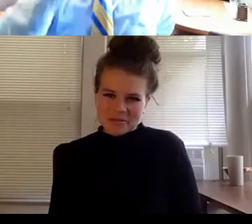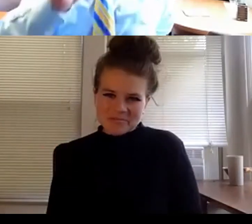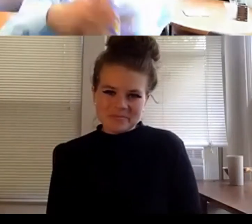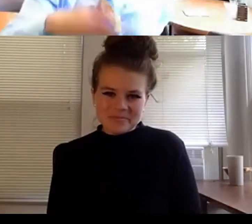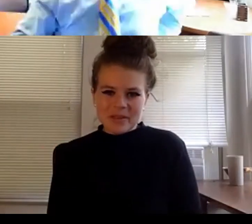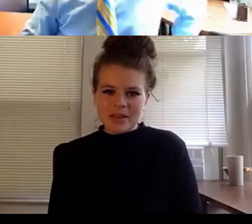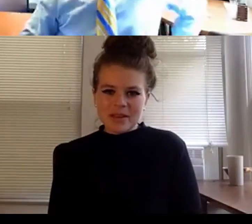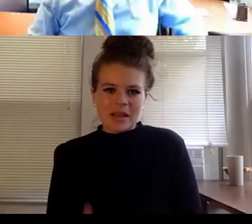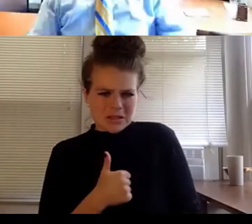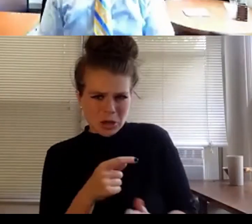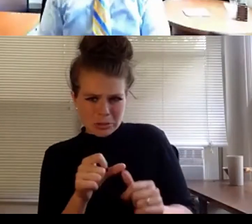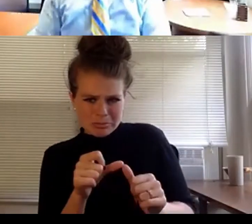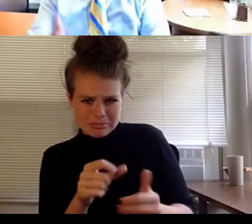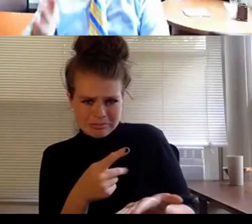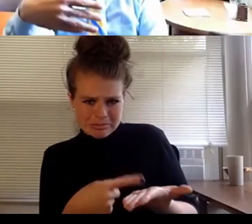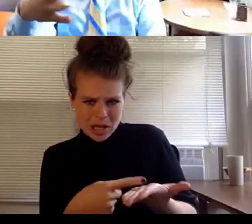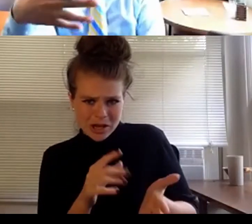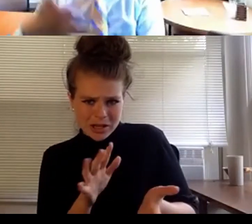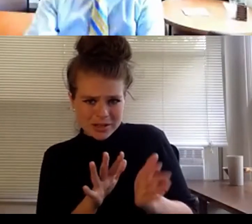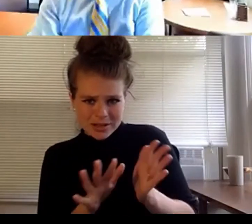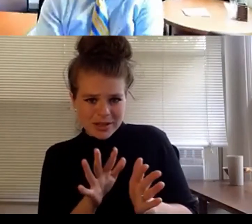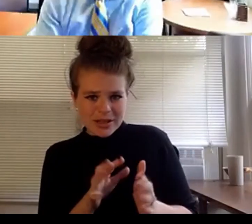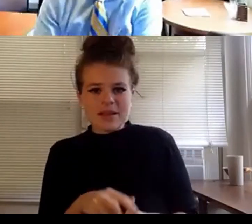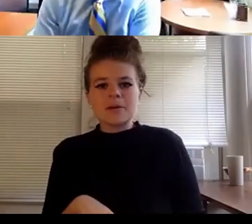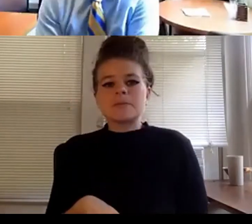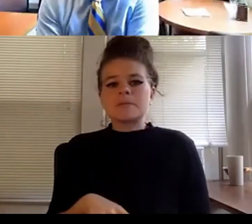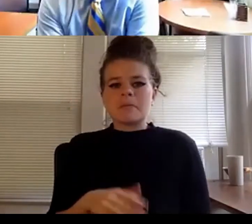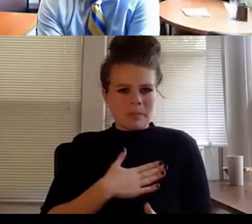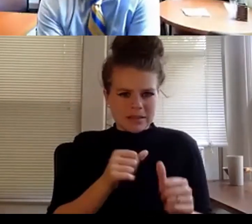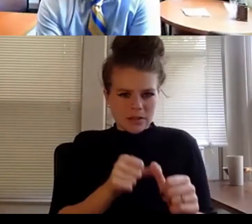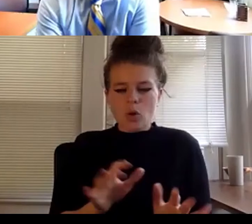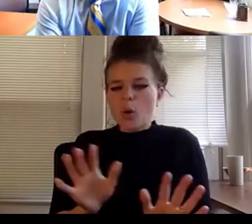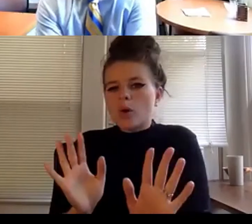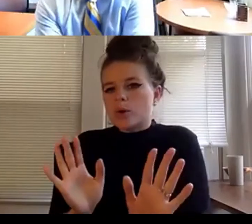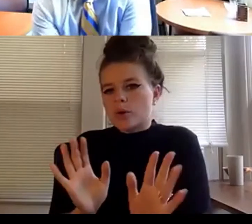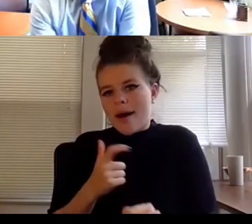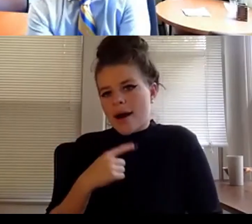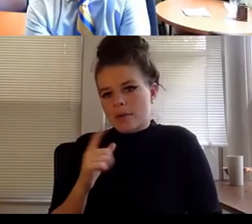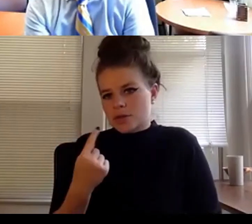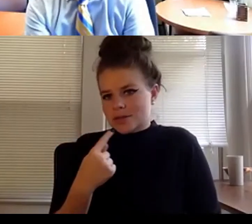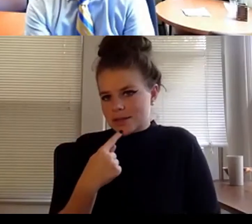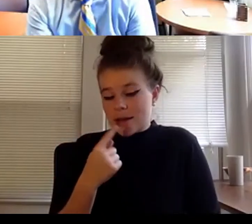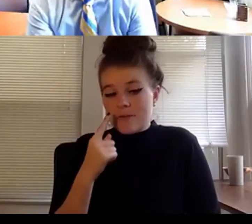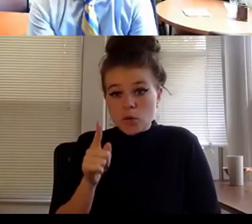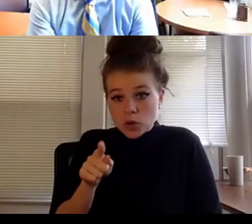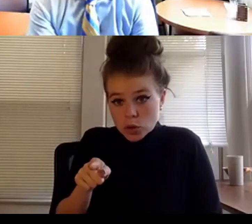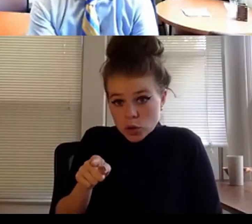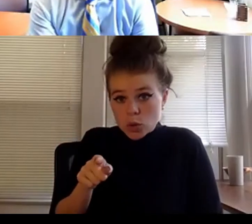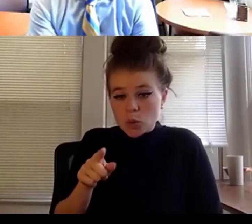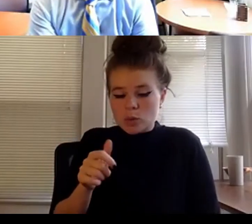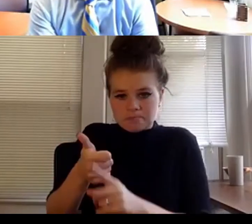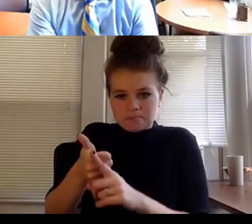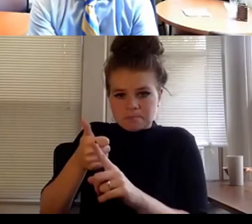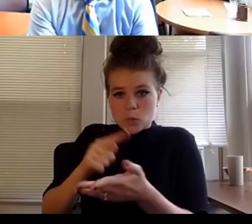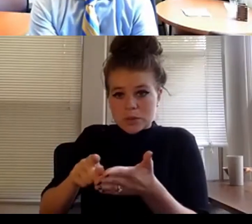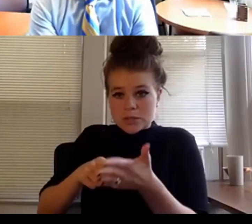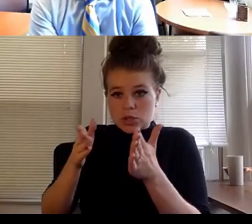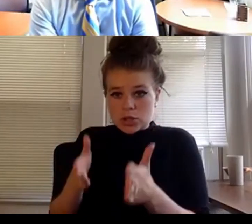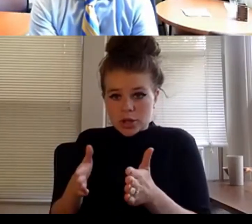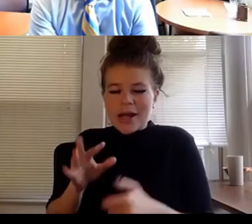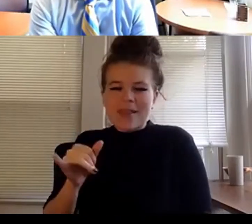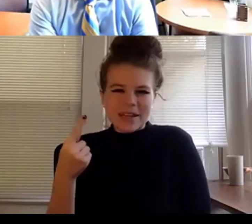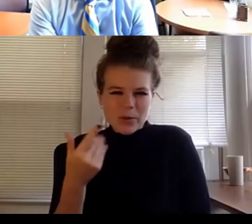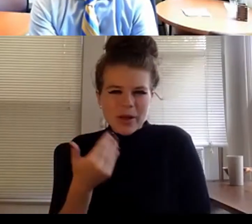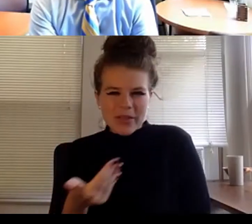Oh, sorry, Ms. Jackson. I think that's so delay on Zoom. Please continue. No, I was just saying that for you as a researcher, that is one of the